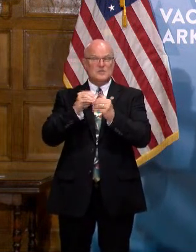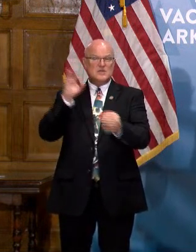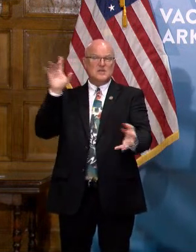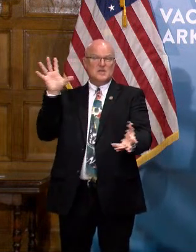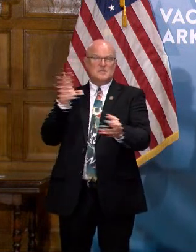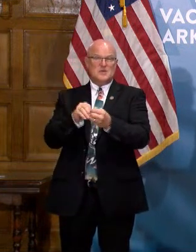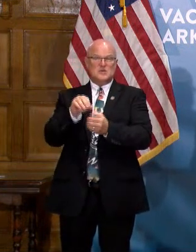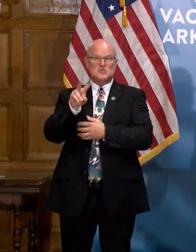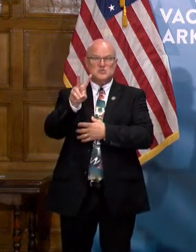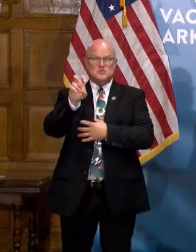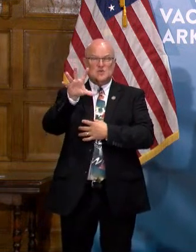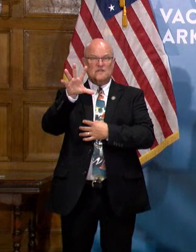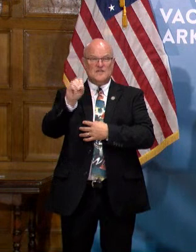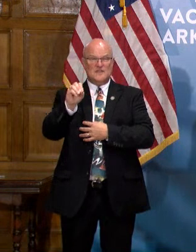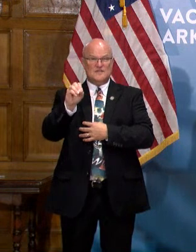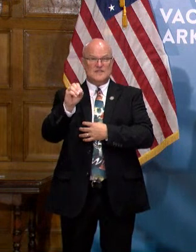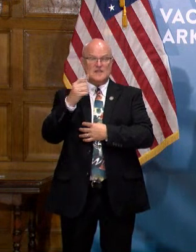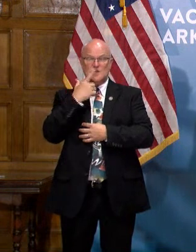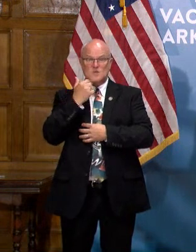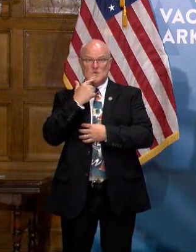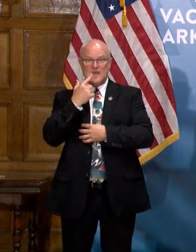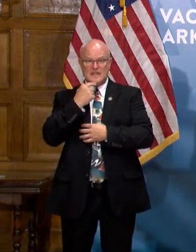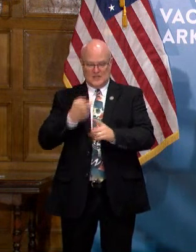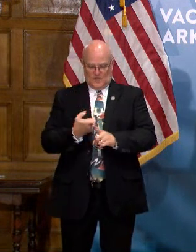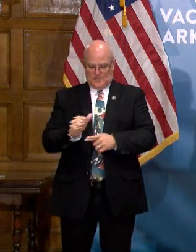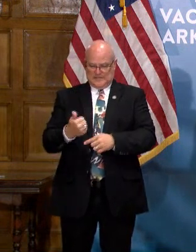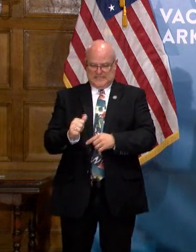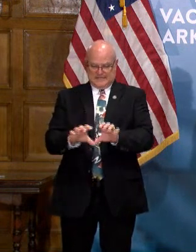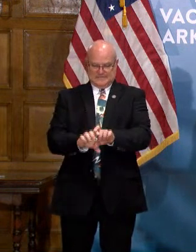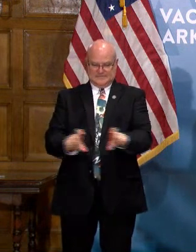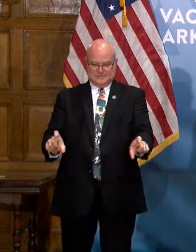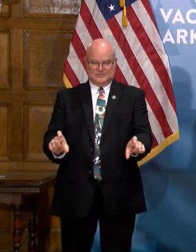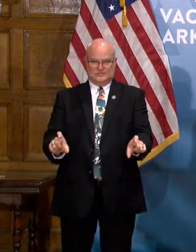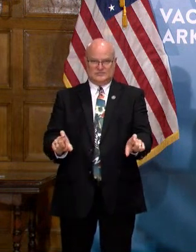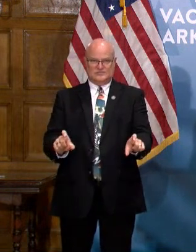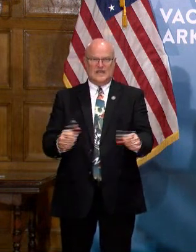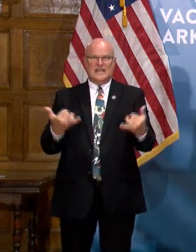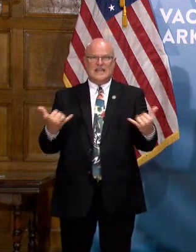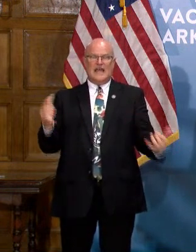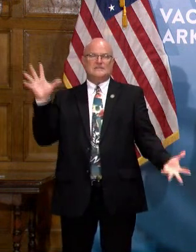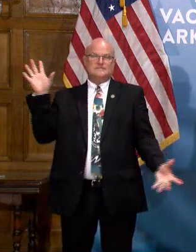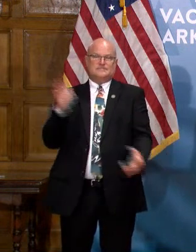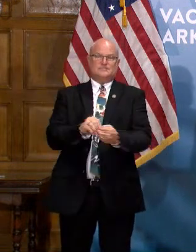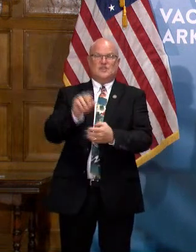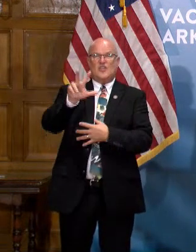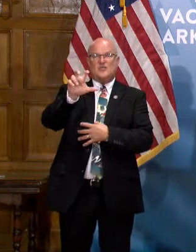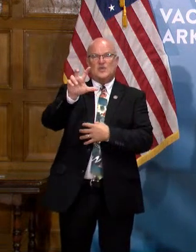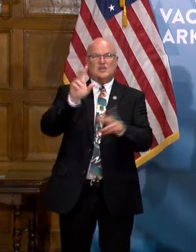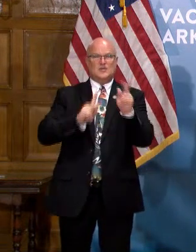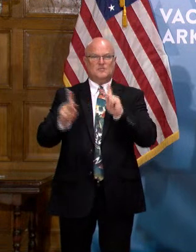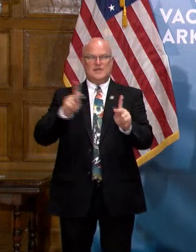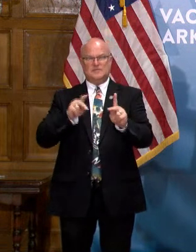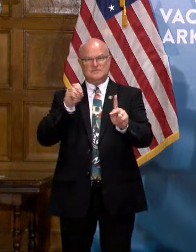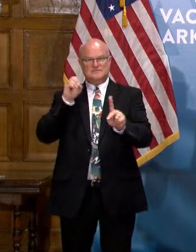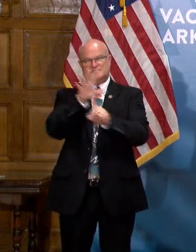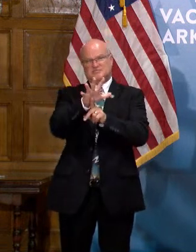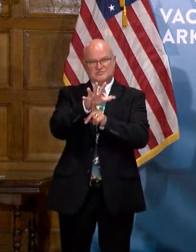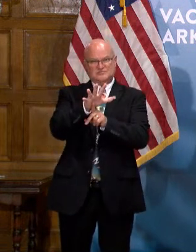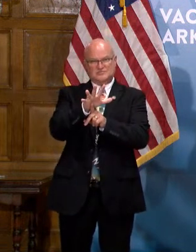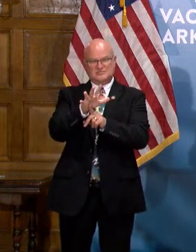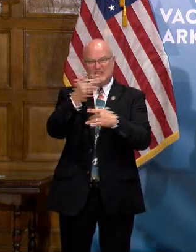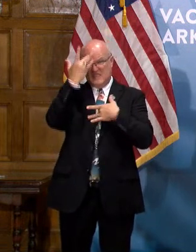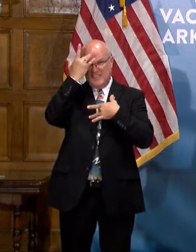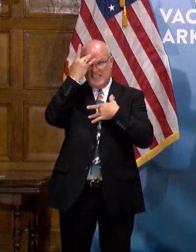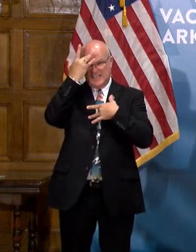of 250. So from those 10, you now have 300 individuals infected. And